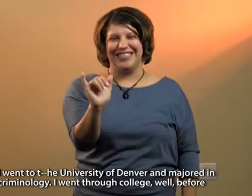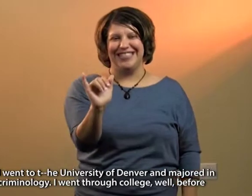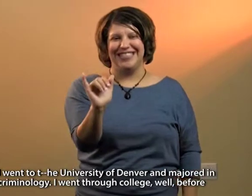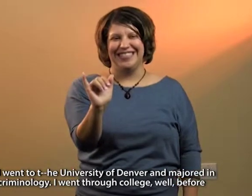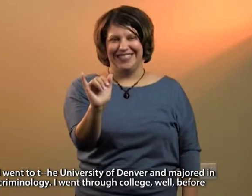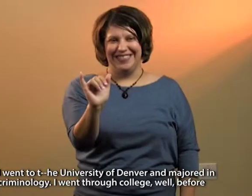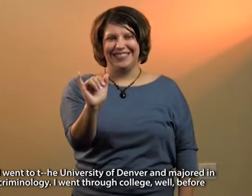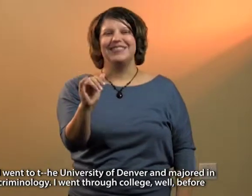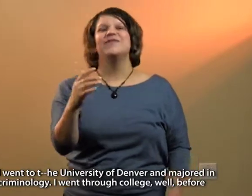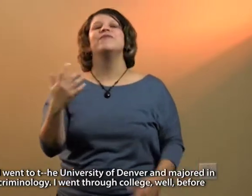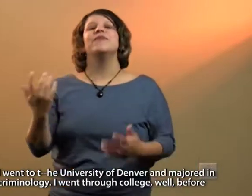Criminology